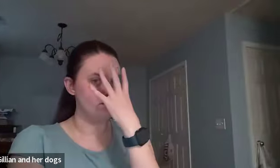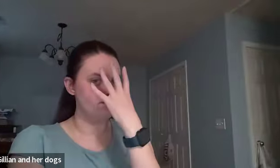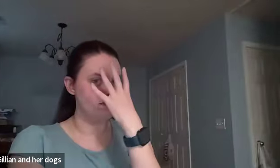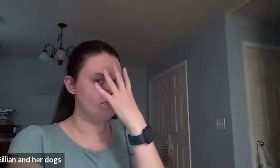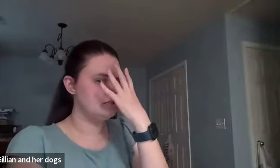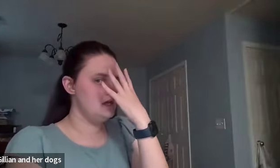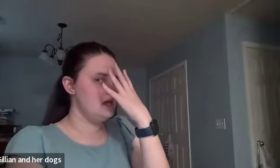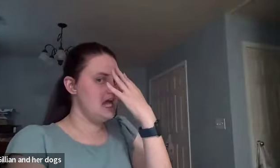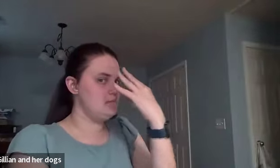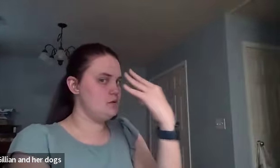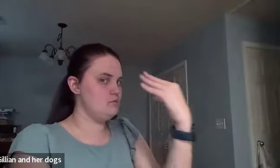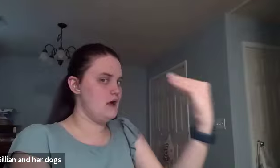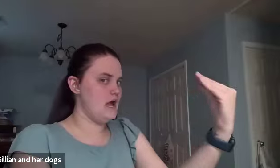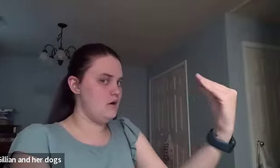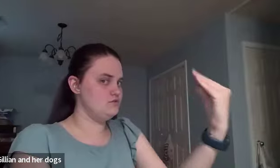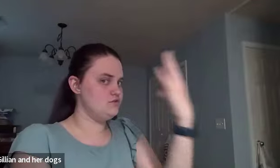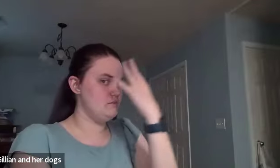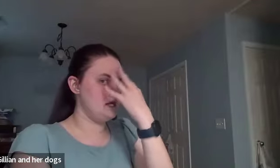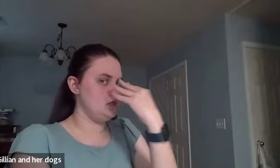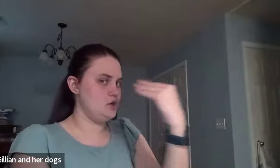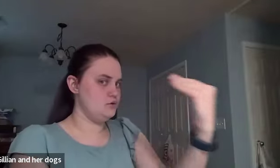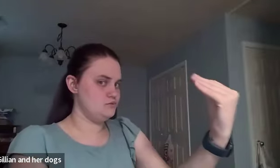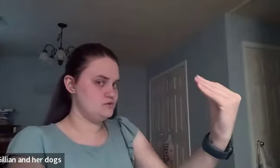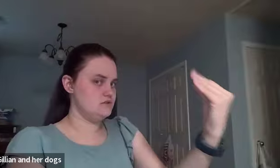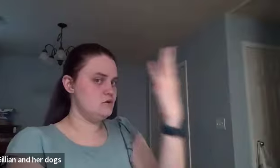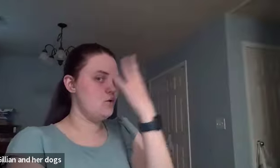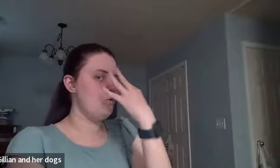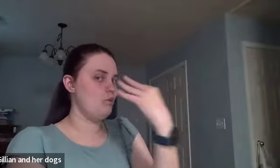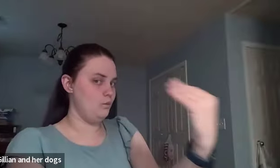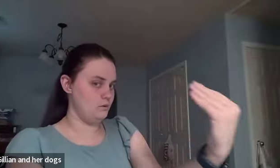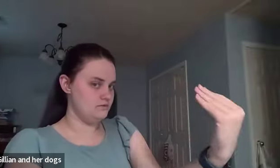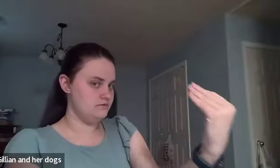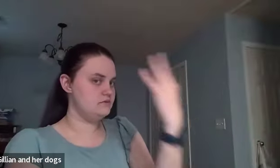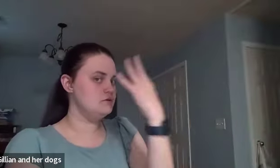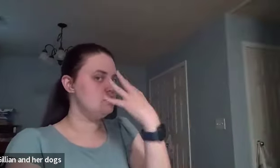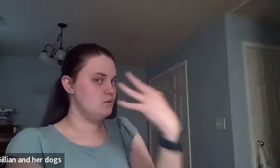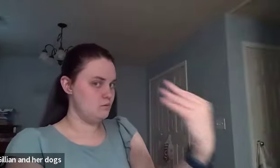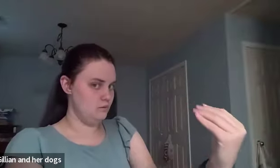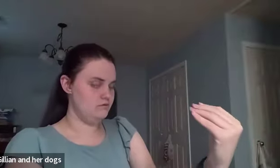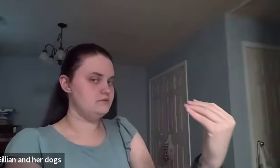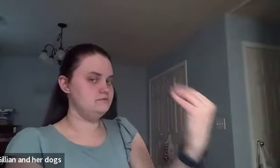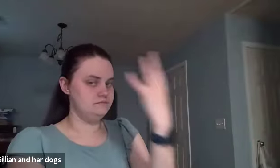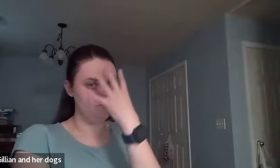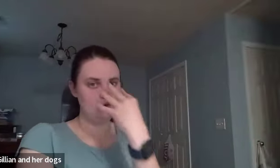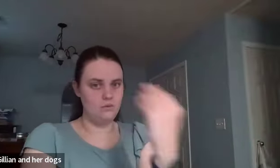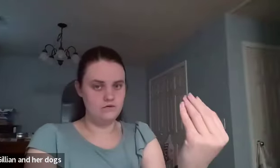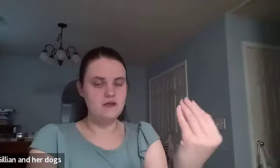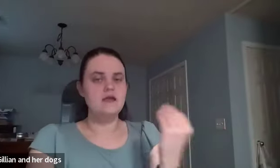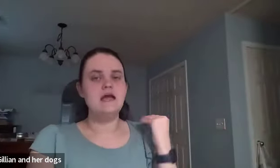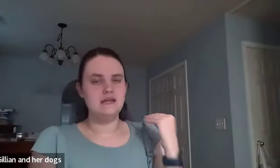in my face, and I'm gonna pull out from my nose. Wolf, wolf, wolf. And